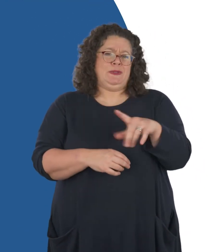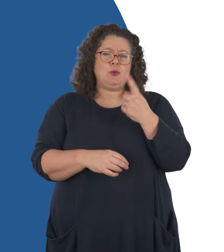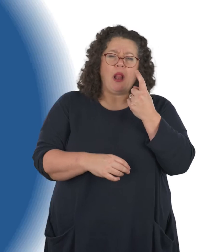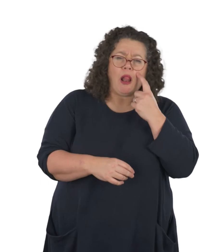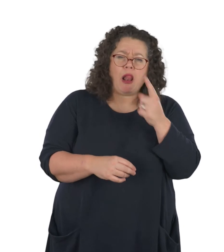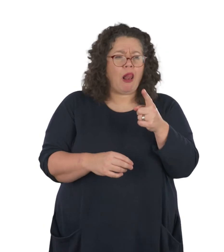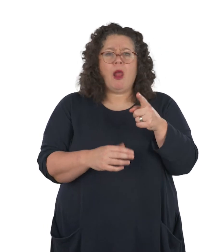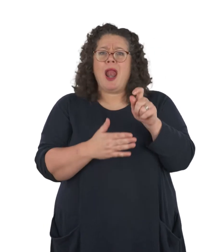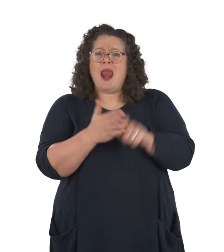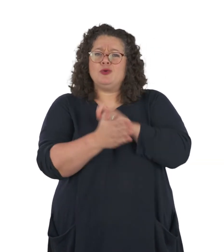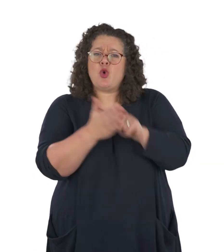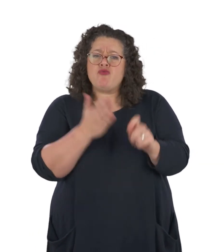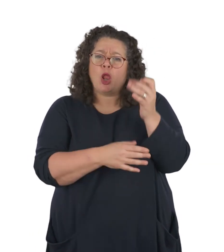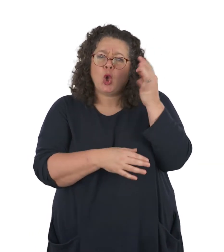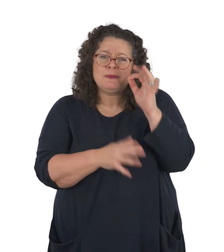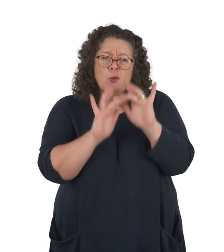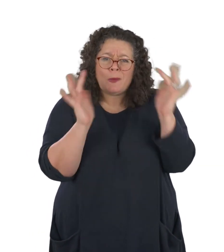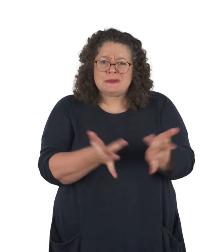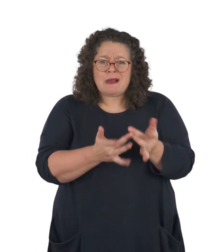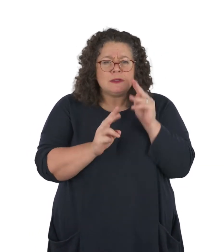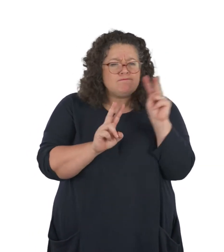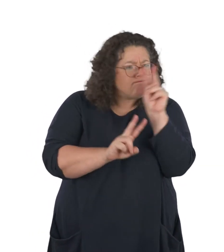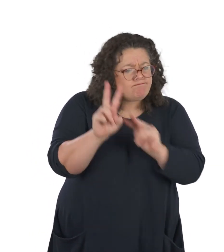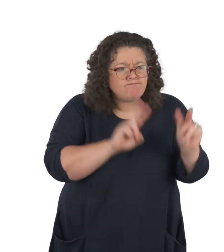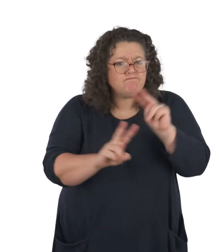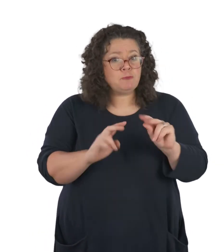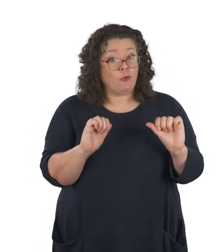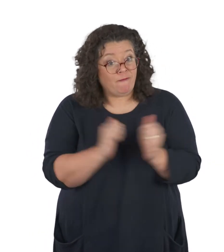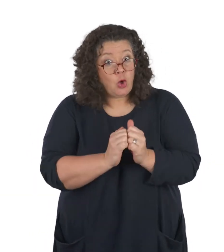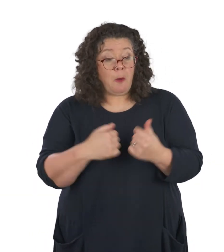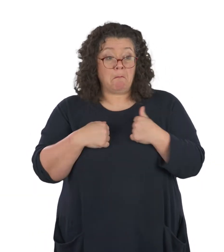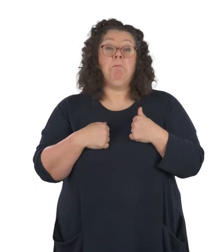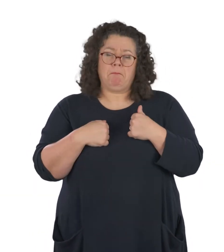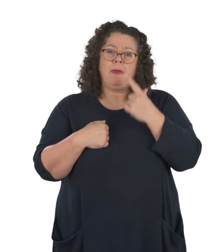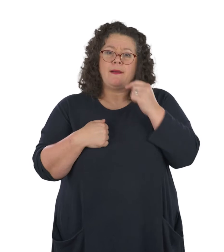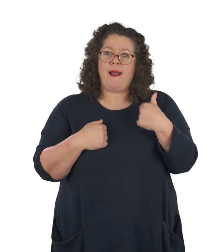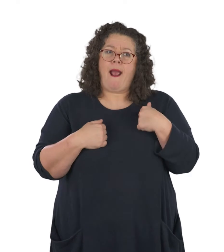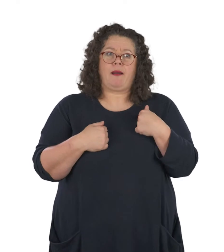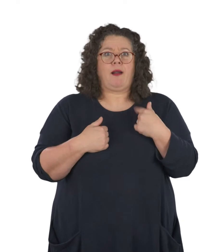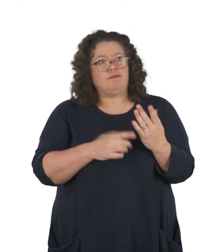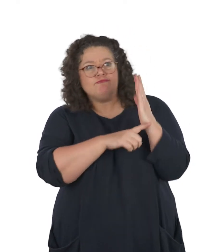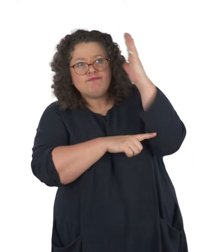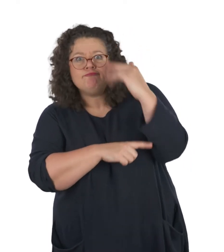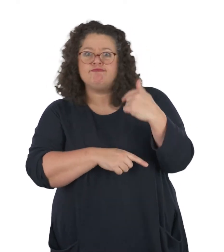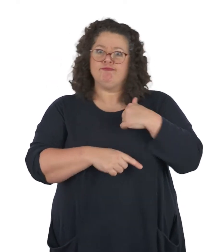First, you should consult the Electoral Commission website to confirm that you are eligible to stand in the election.